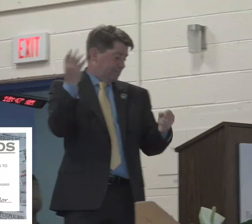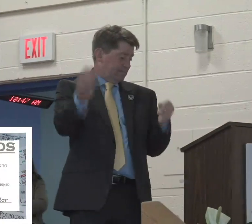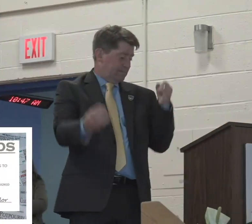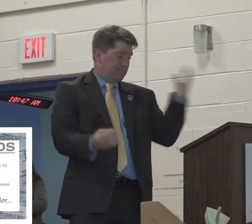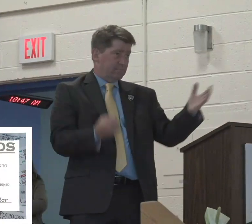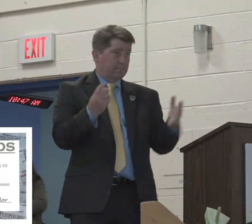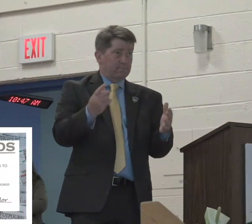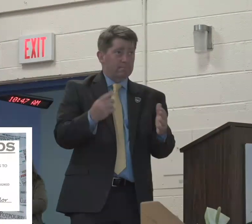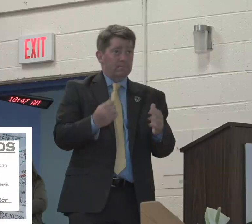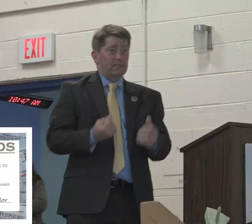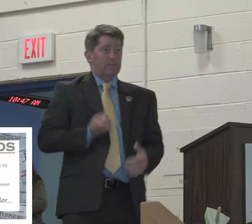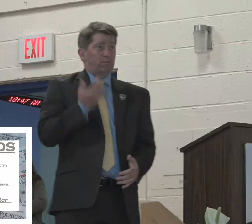their signing,